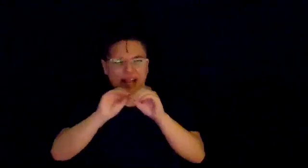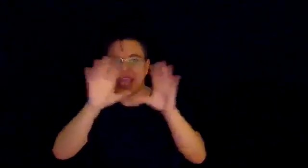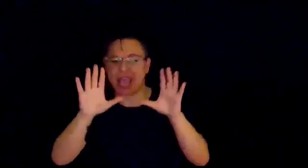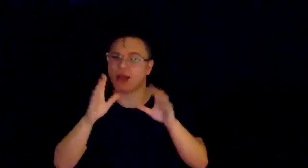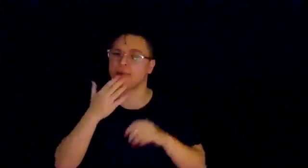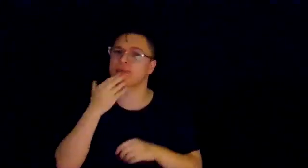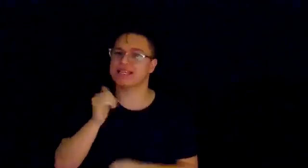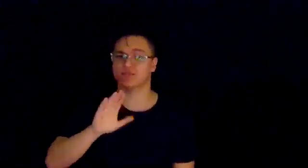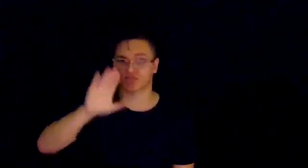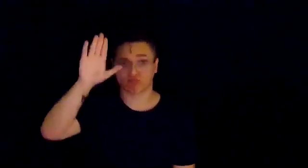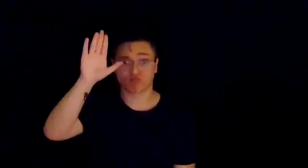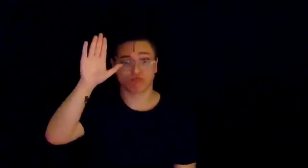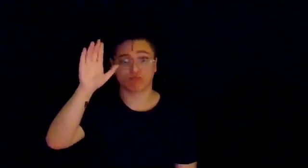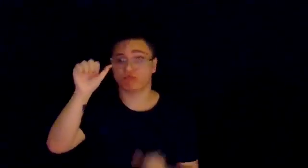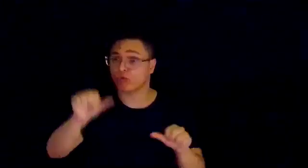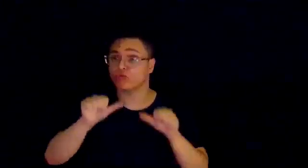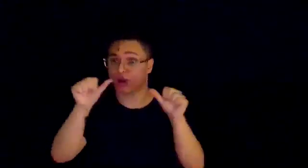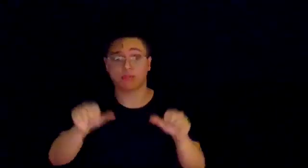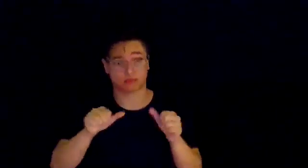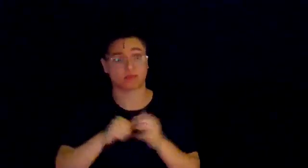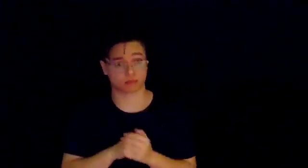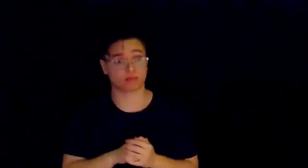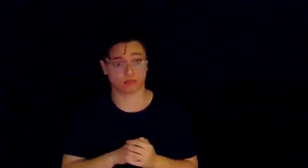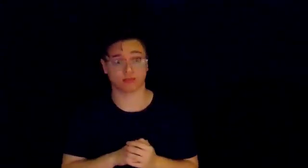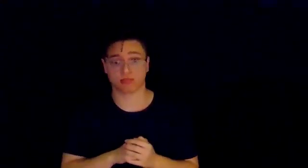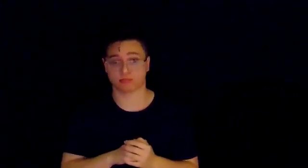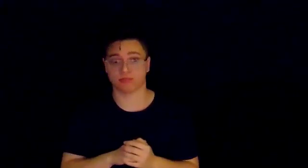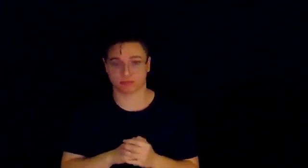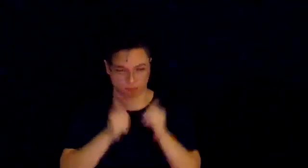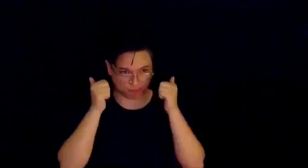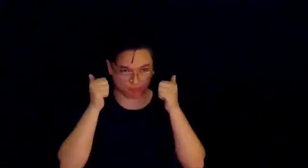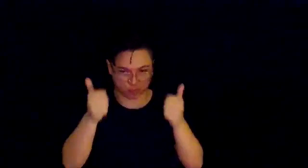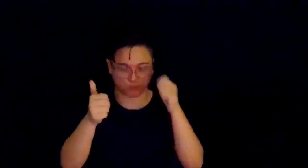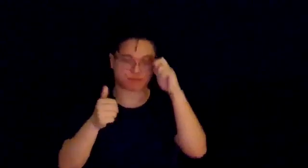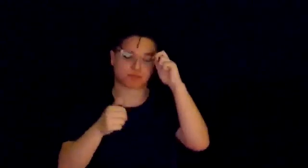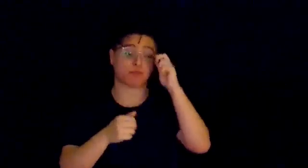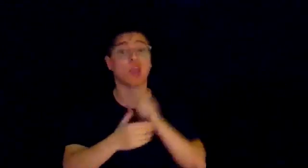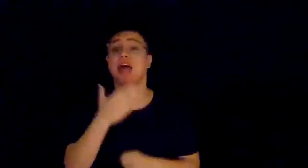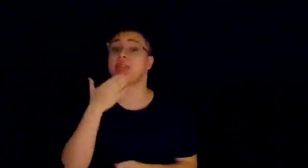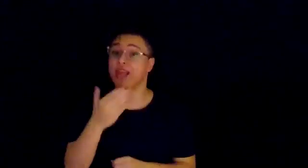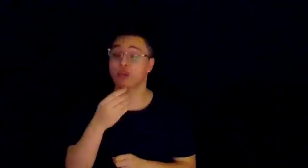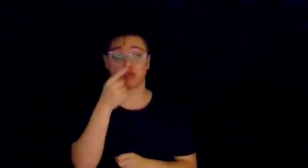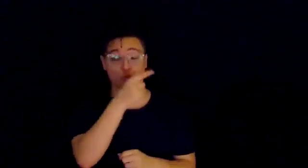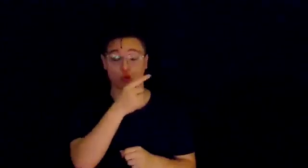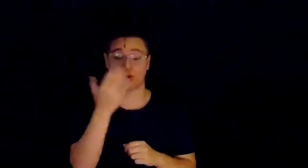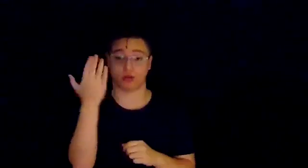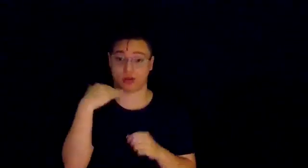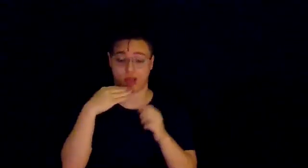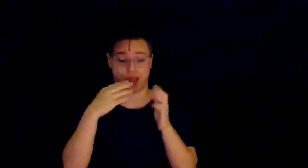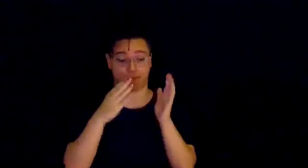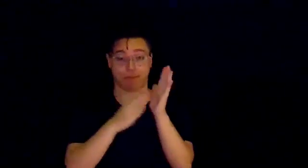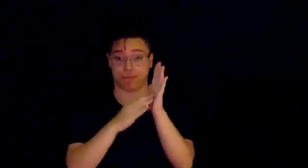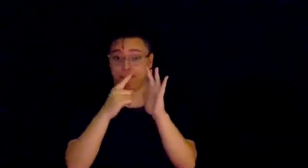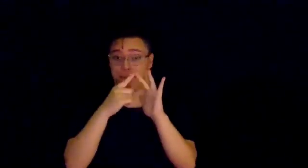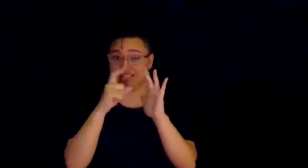too fast or not clearly enough, please put your hand up and let me know, all right? All right, good. Thank